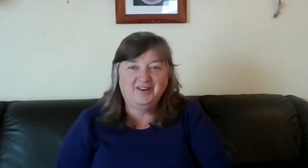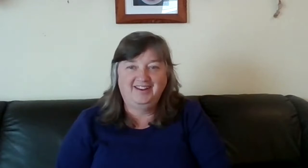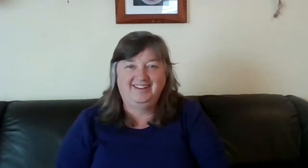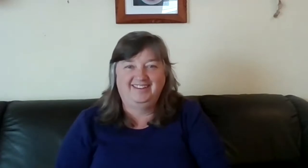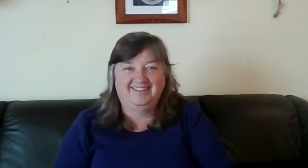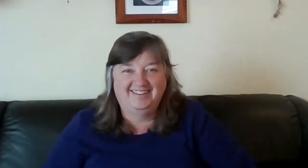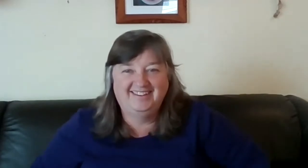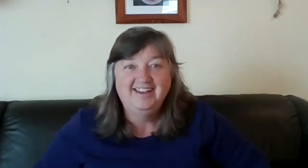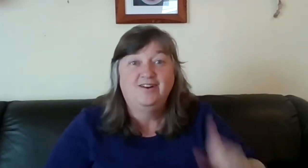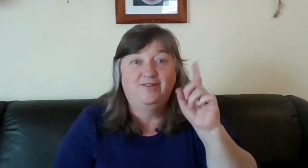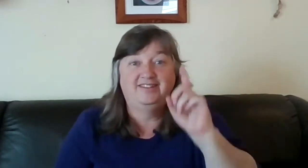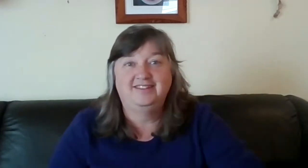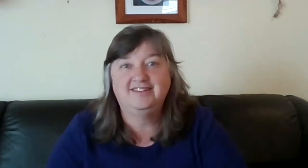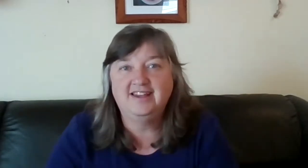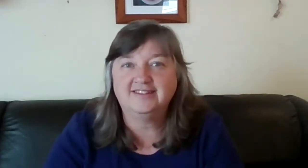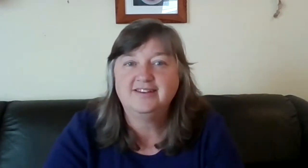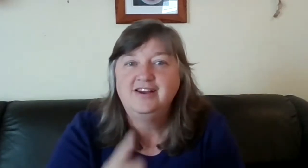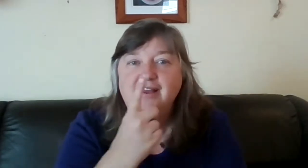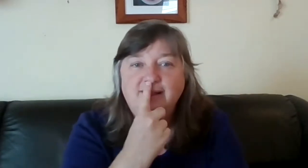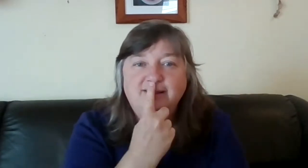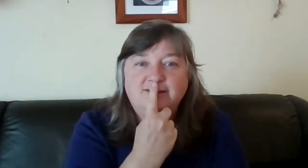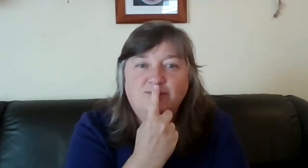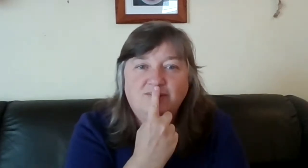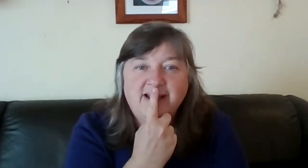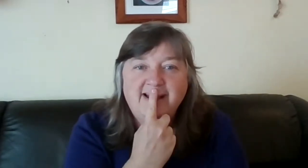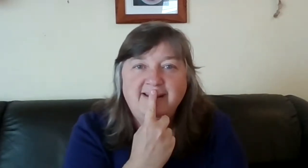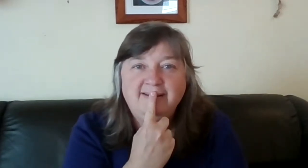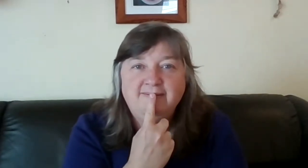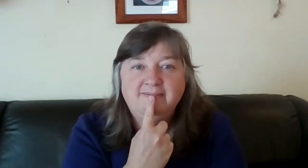Strawberry, wait till you see this, is red